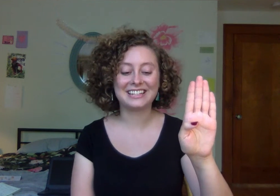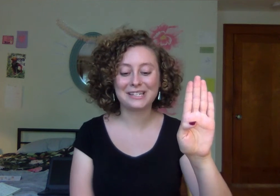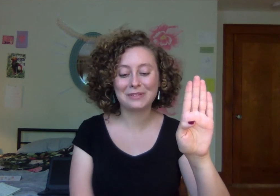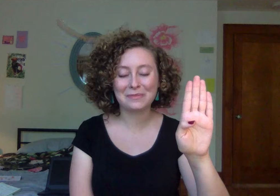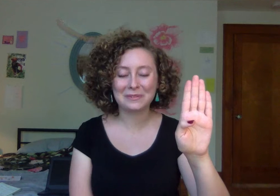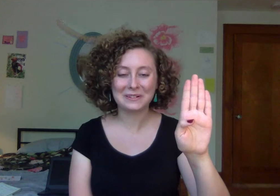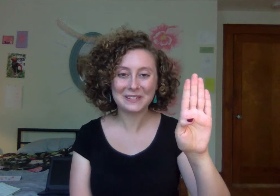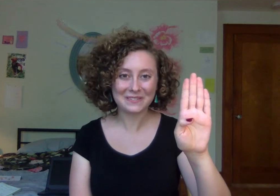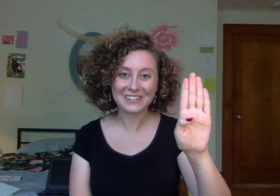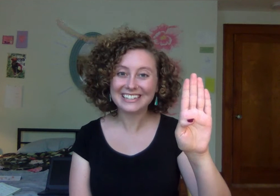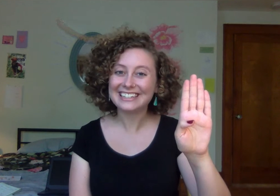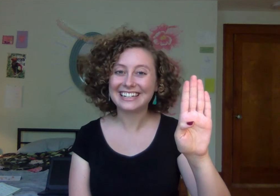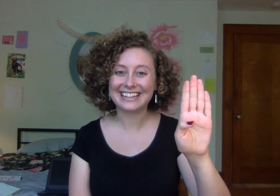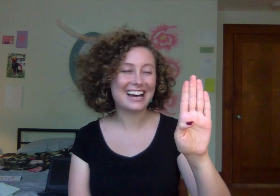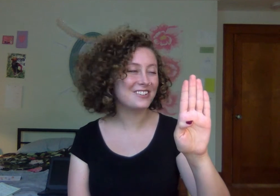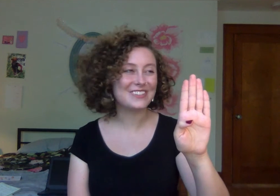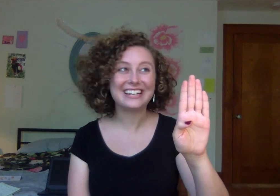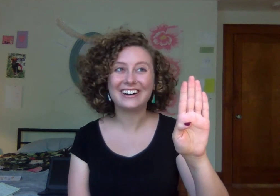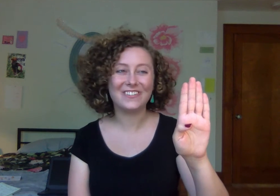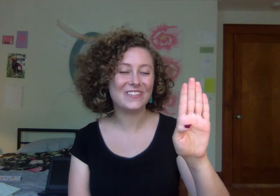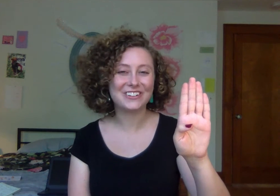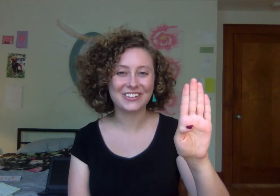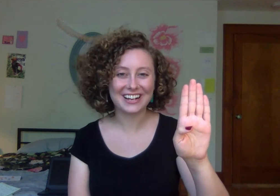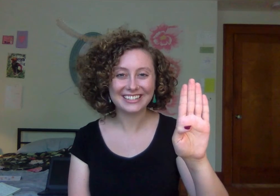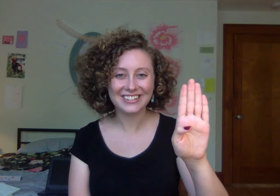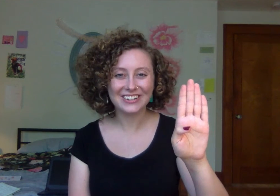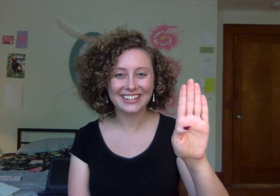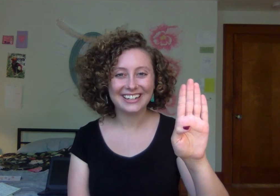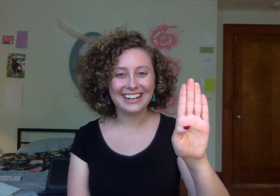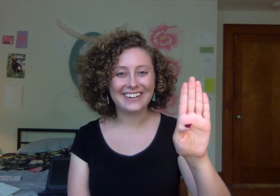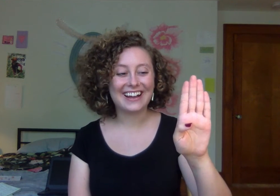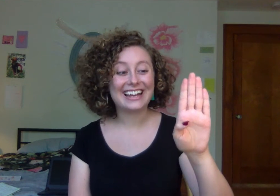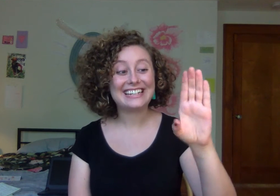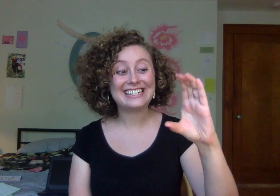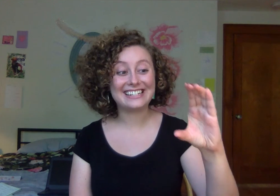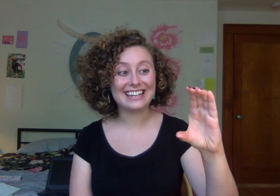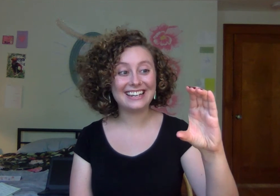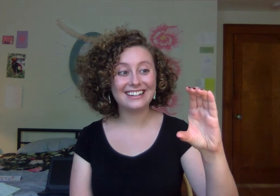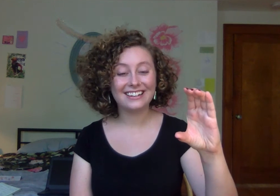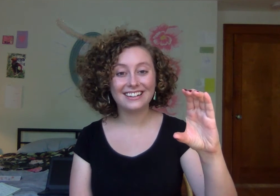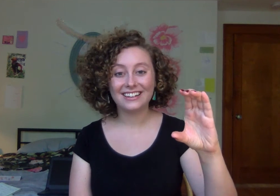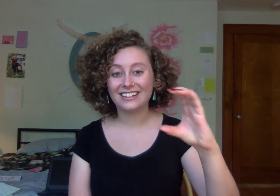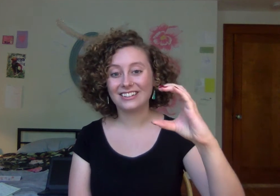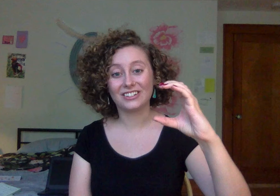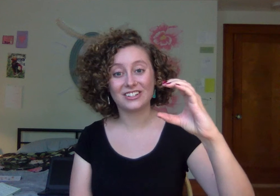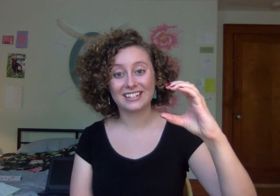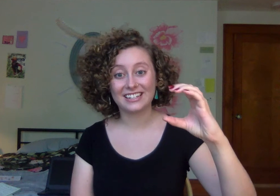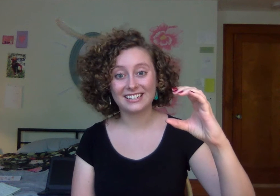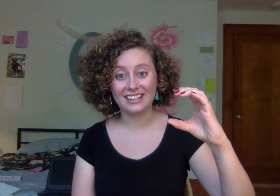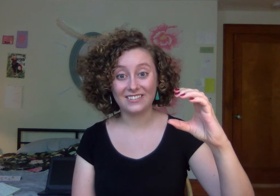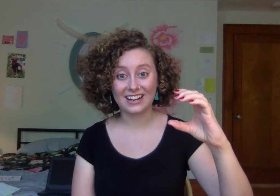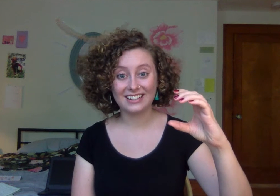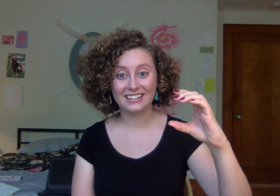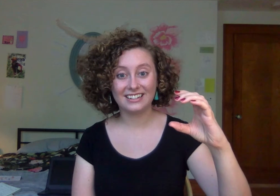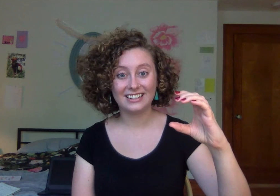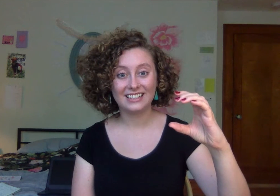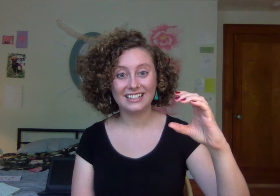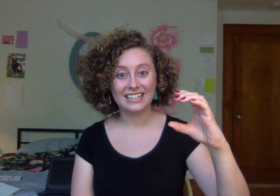some of them will look different. And that'll be a fun challenge. Okay, C looks just like a C, right?